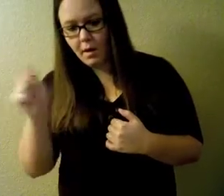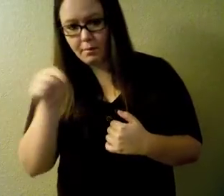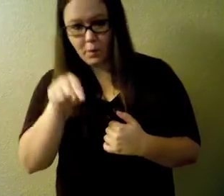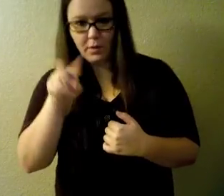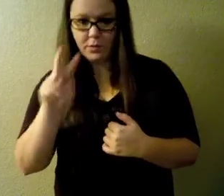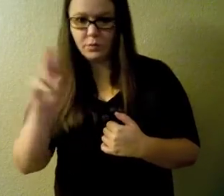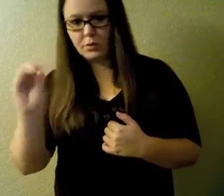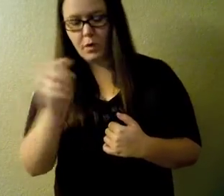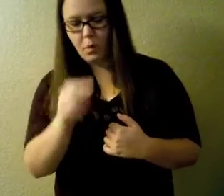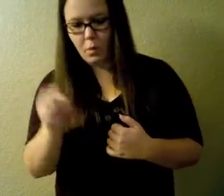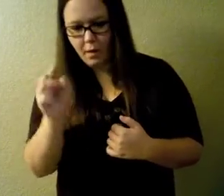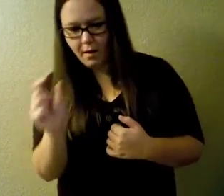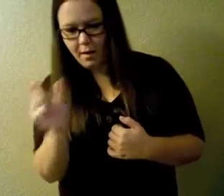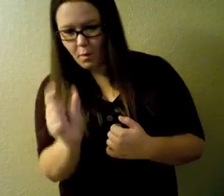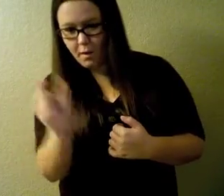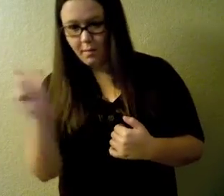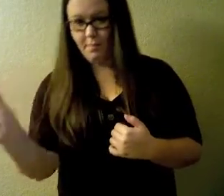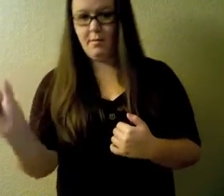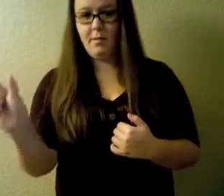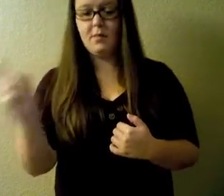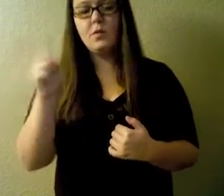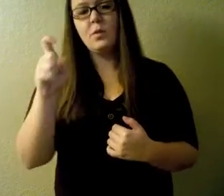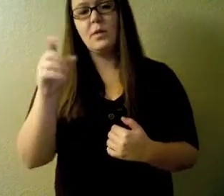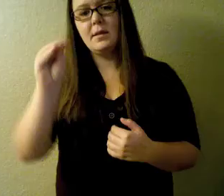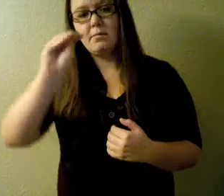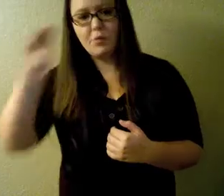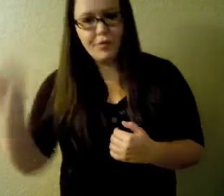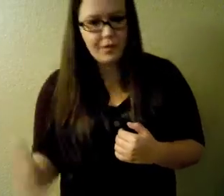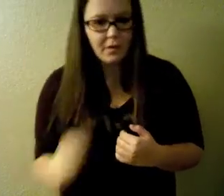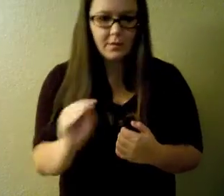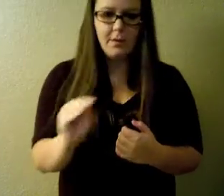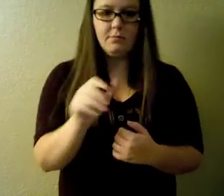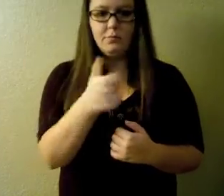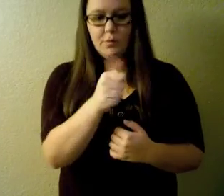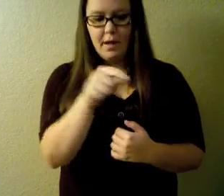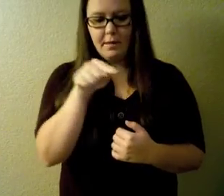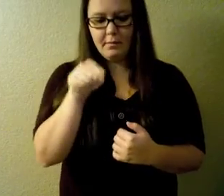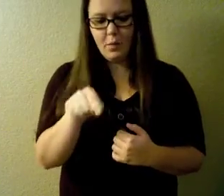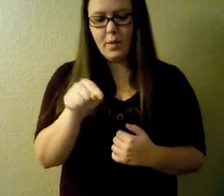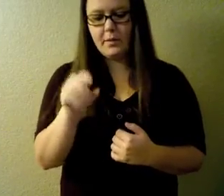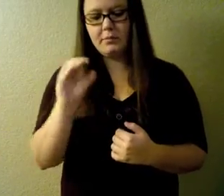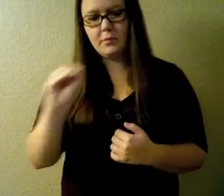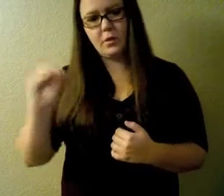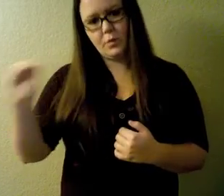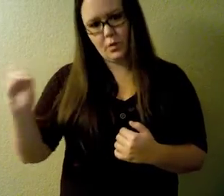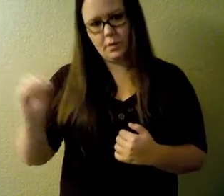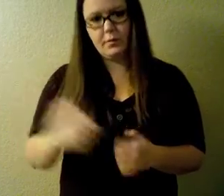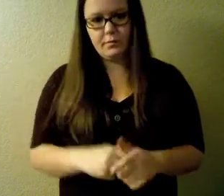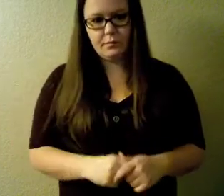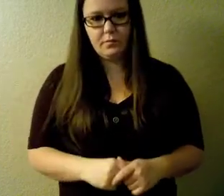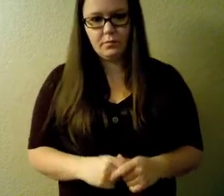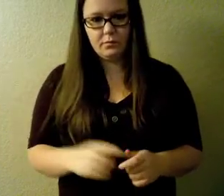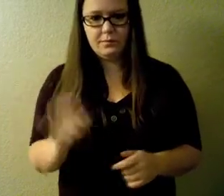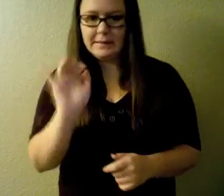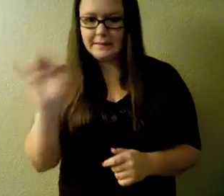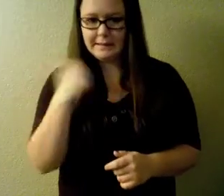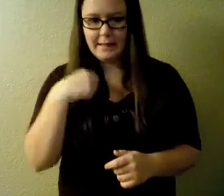here. We don't need to add the zeros to it. And our answer is 10.00, or 10.